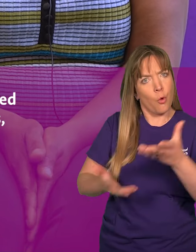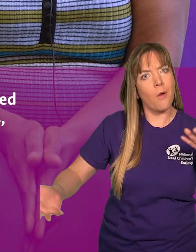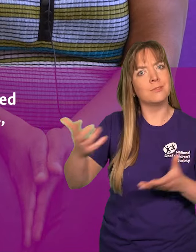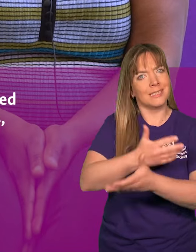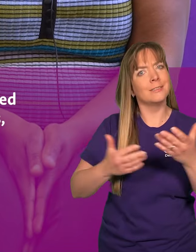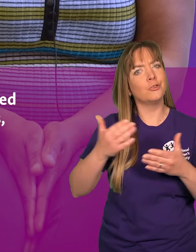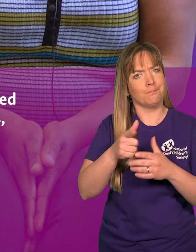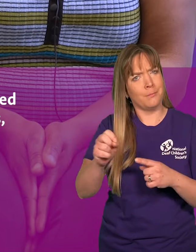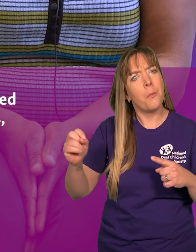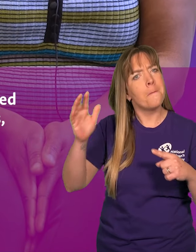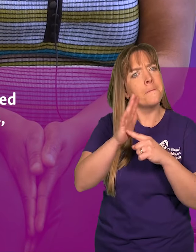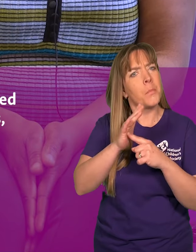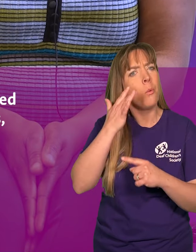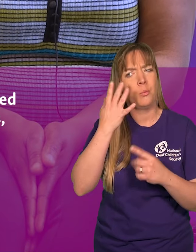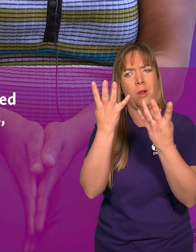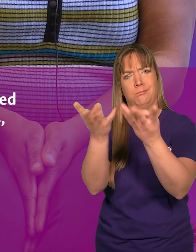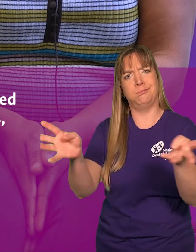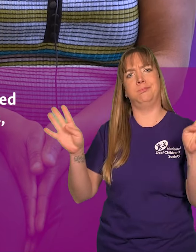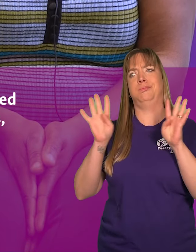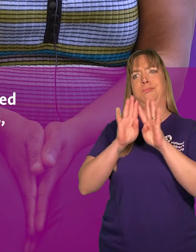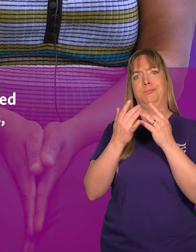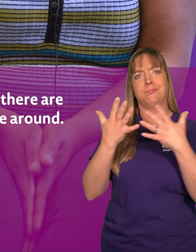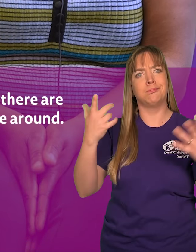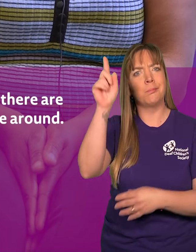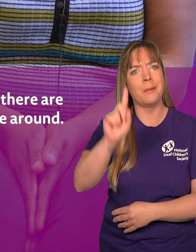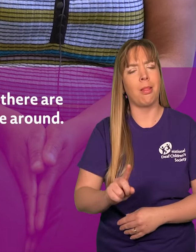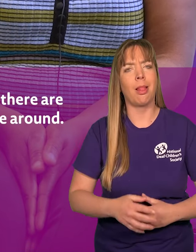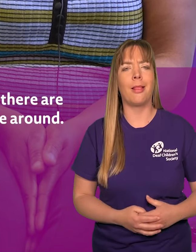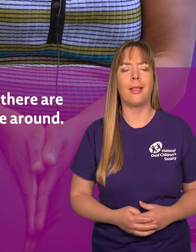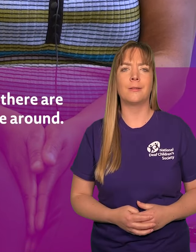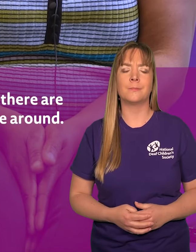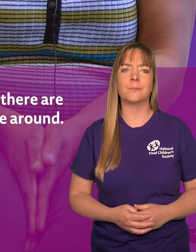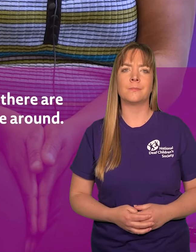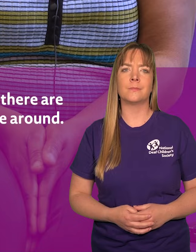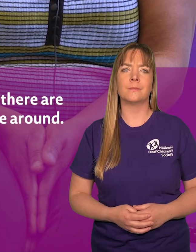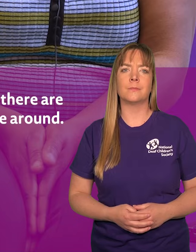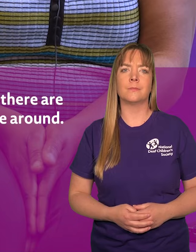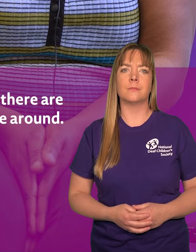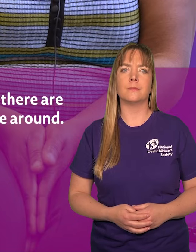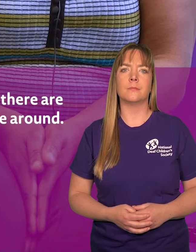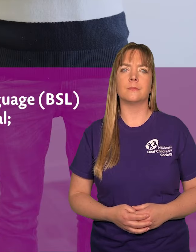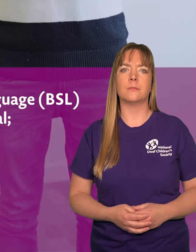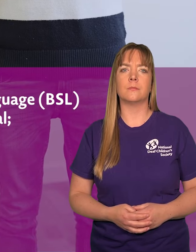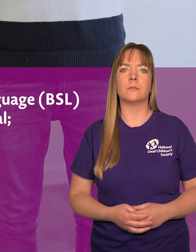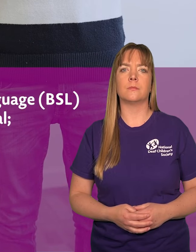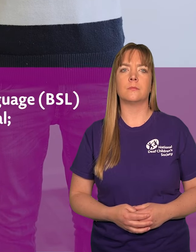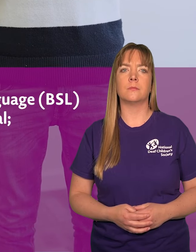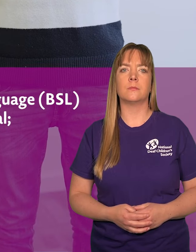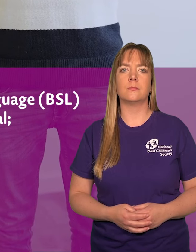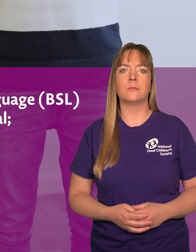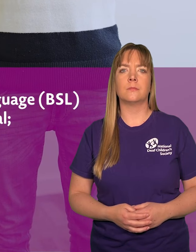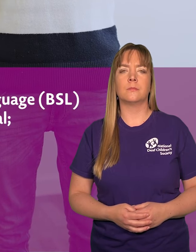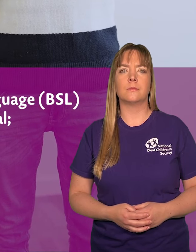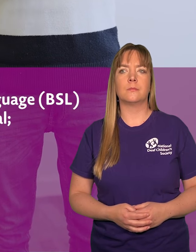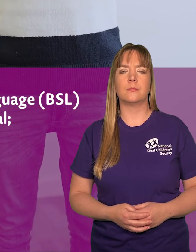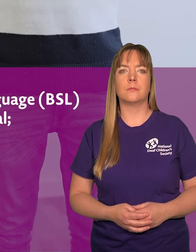be included in conversations, especially when there are a group of people around. British Sign Language